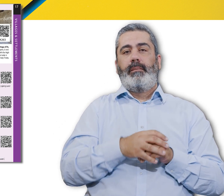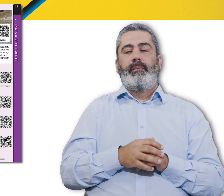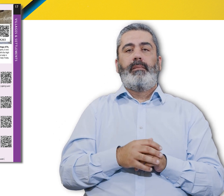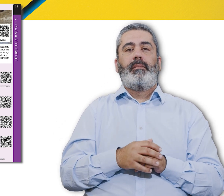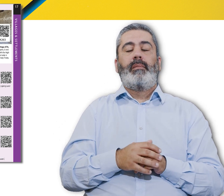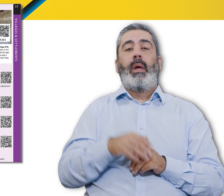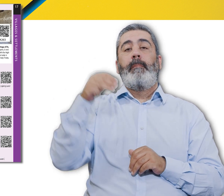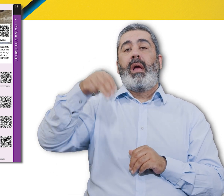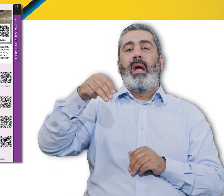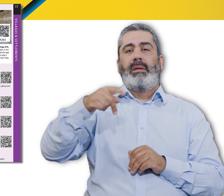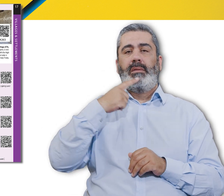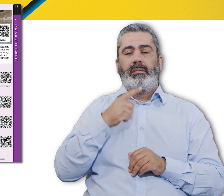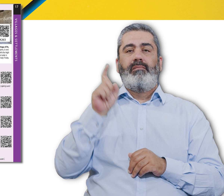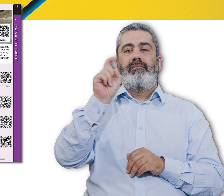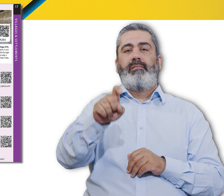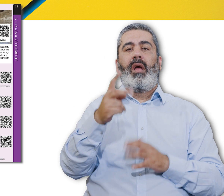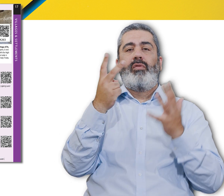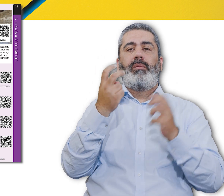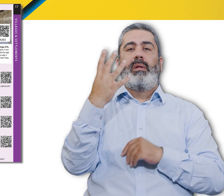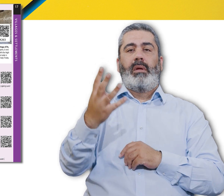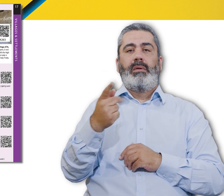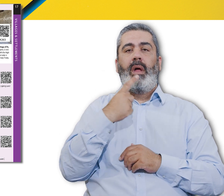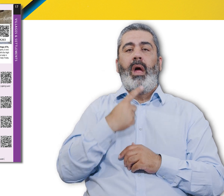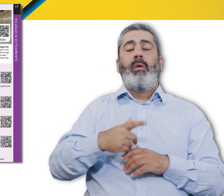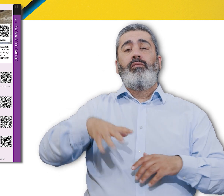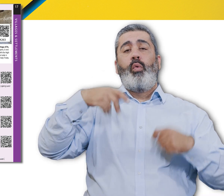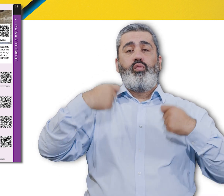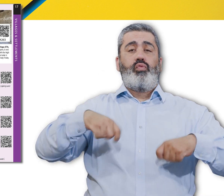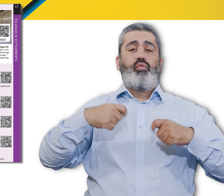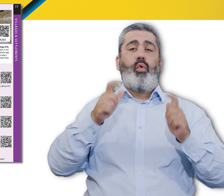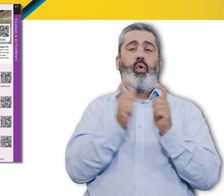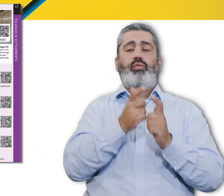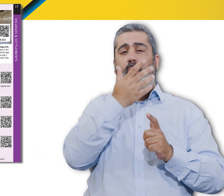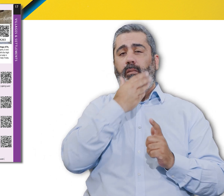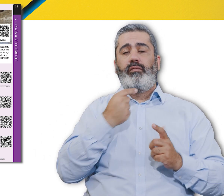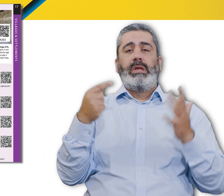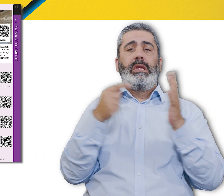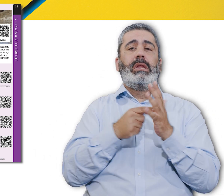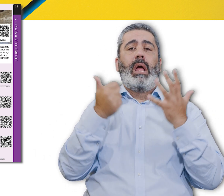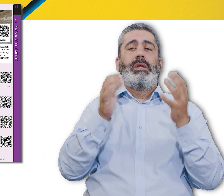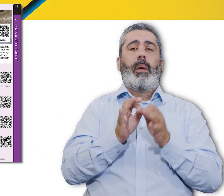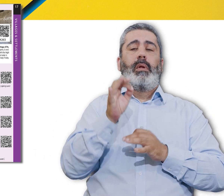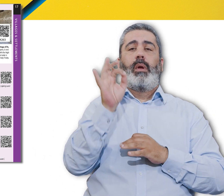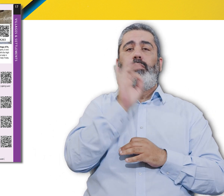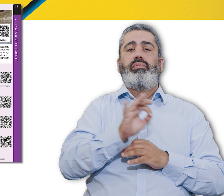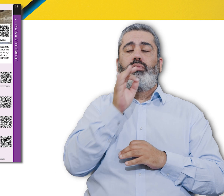of 820 m. Nigates, number 74. Traditional Zagorian noble village,